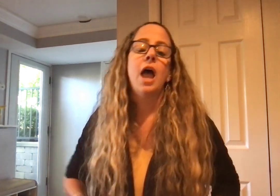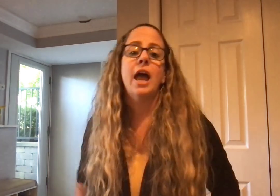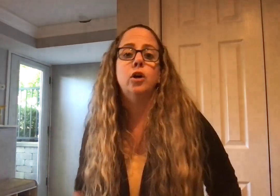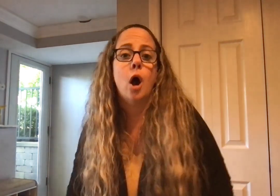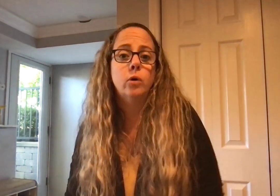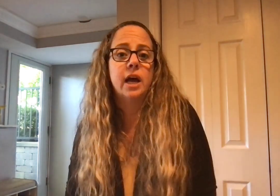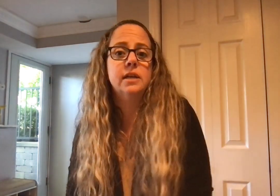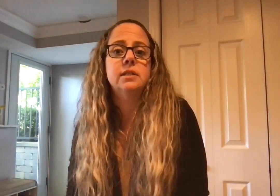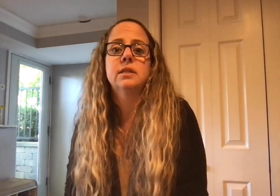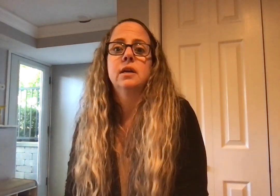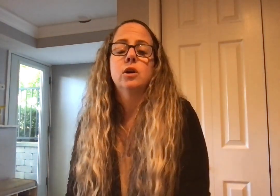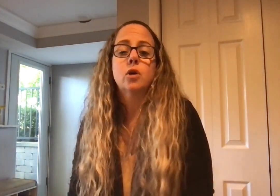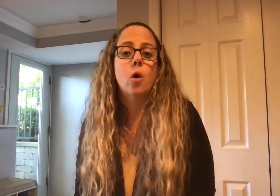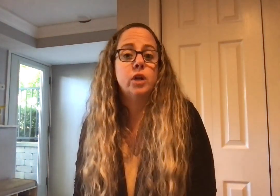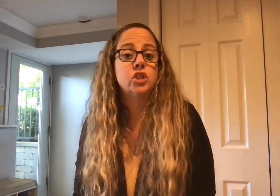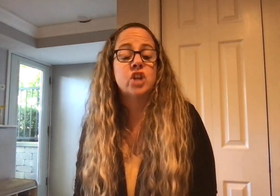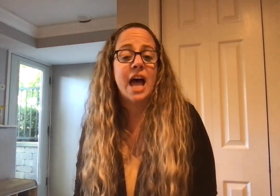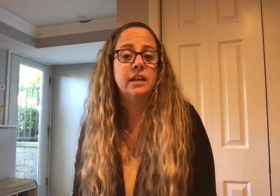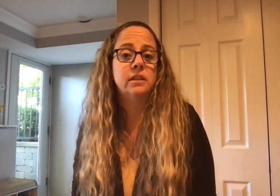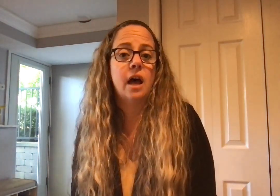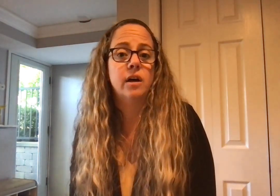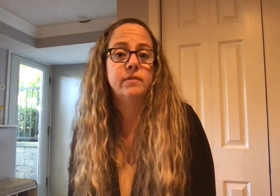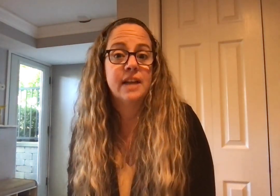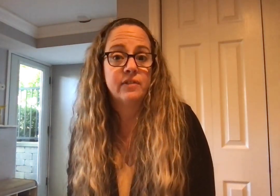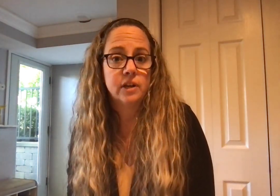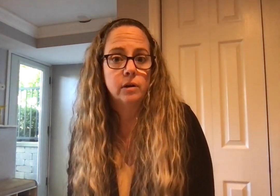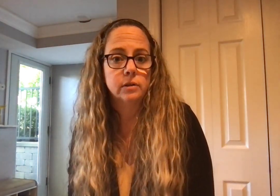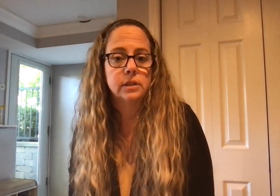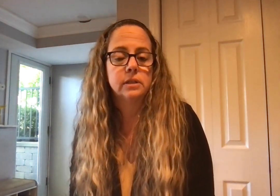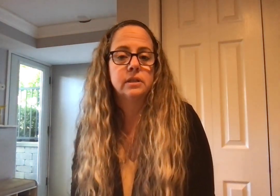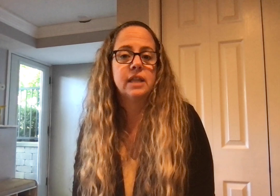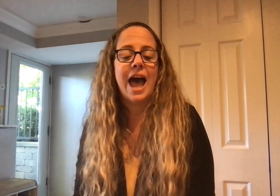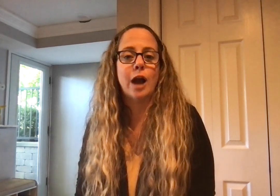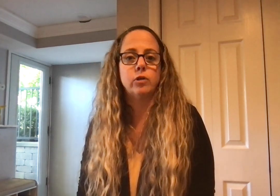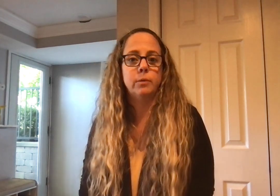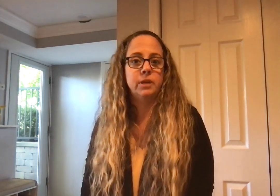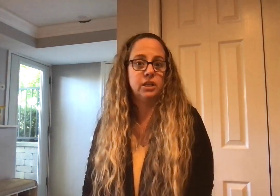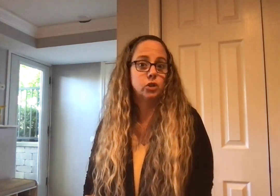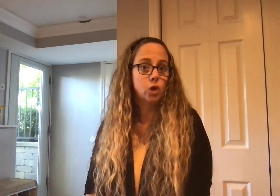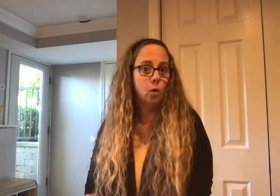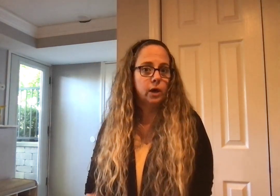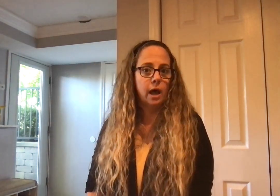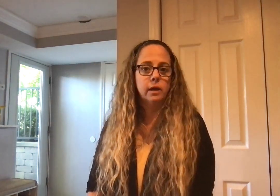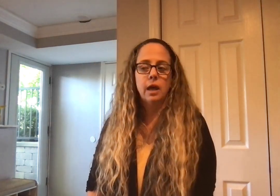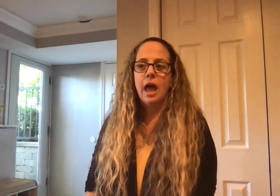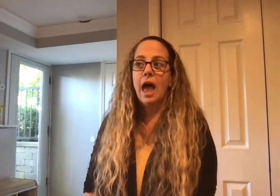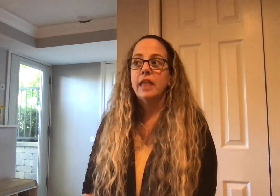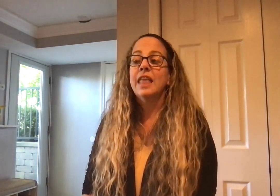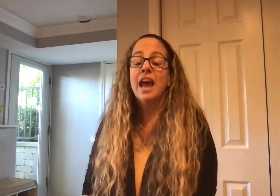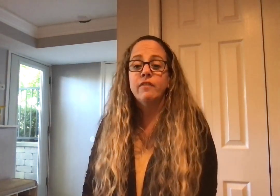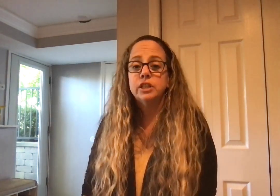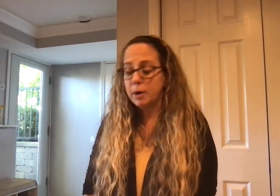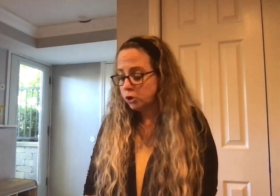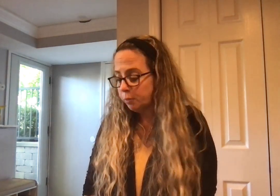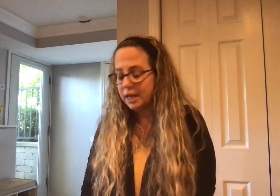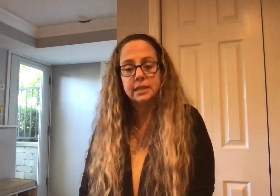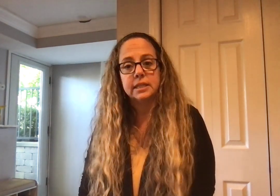and CODA's Child of Deaf Adults, the acronym is CODA, they have a special place in the